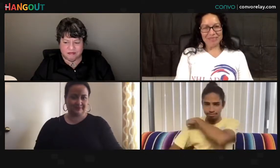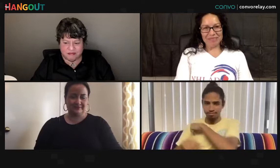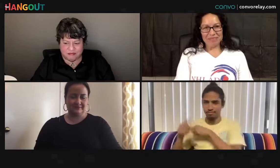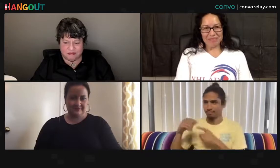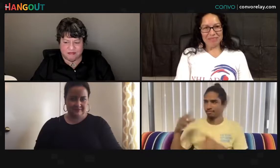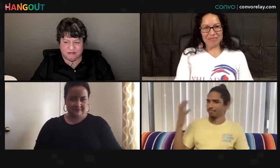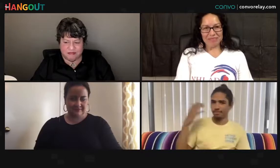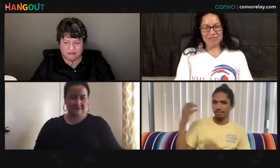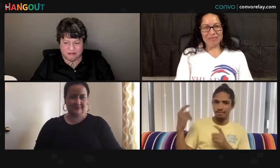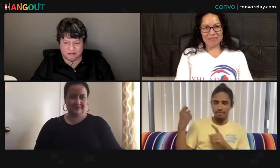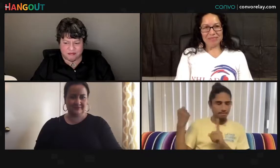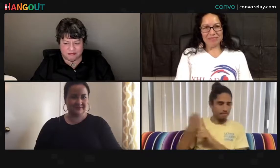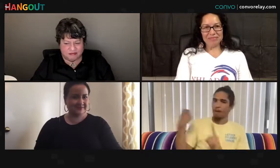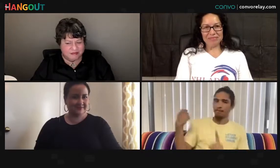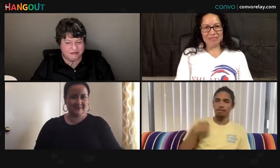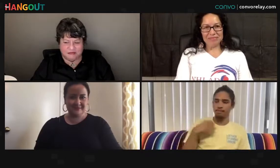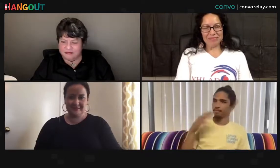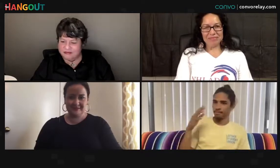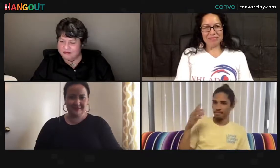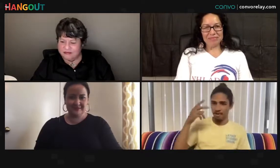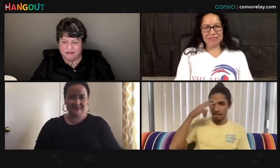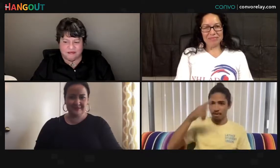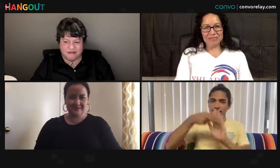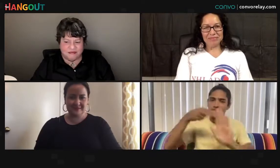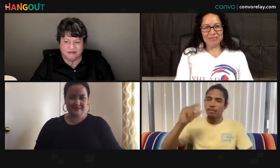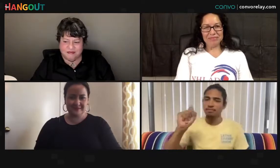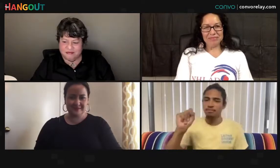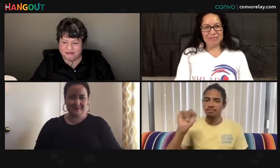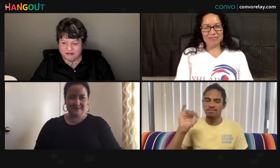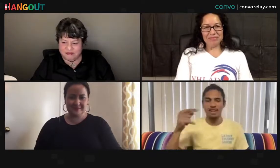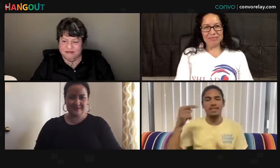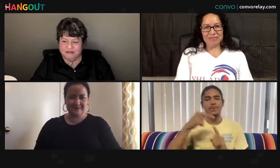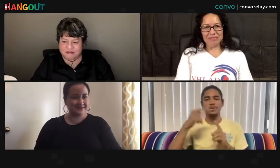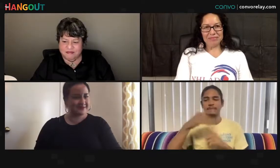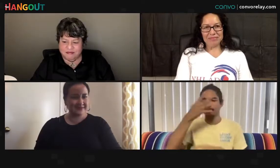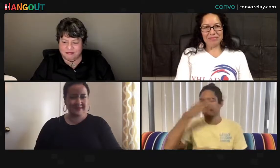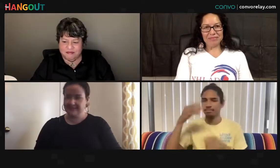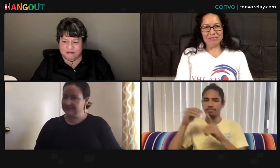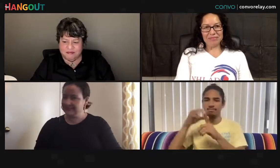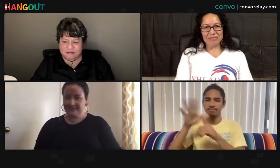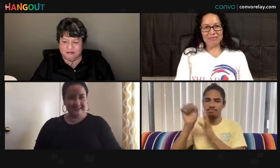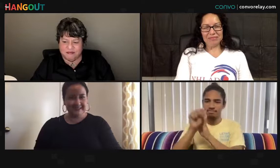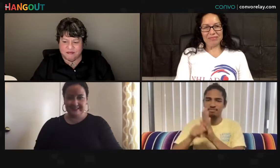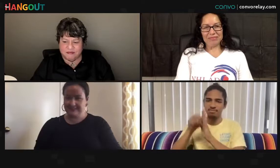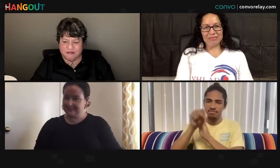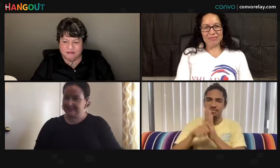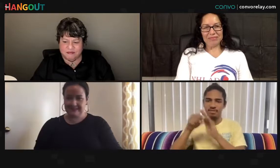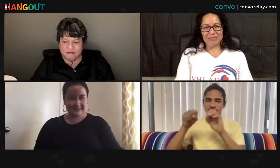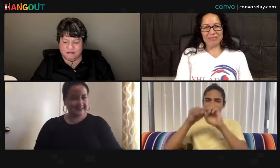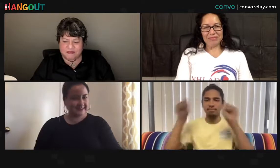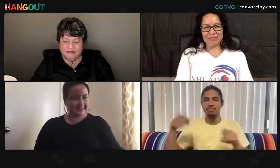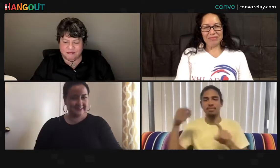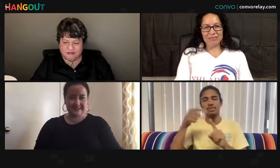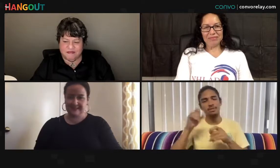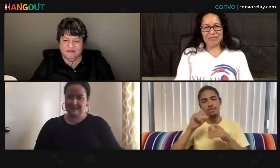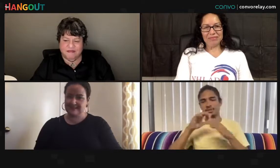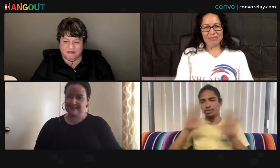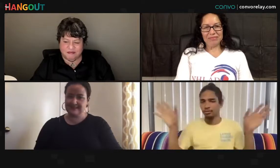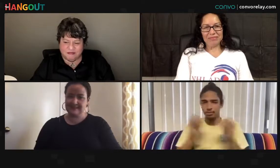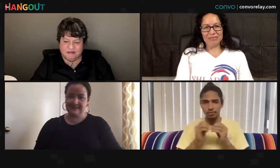me. They got in trouble, but that really impacted me because Mexicans means you have drugs, and